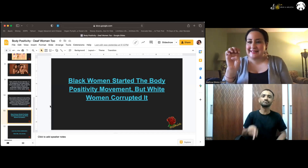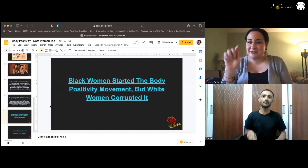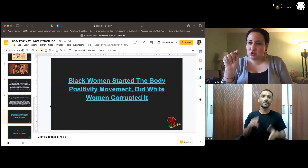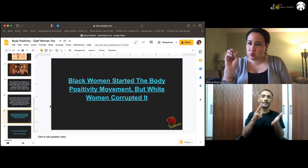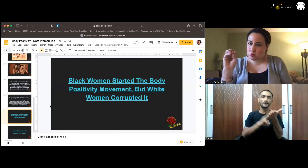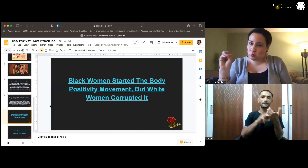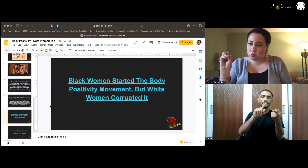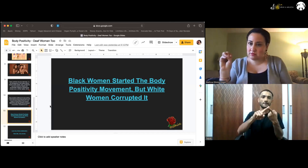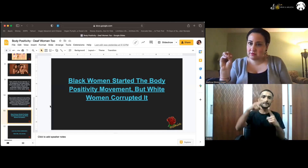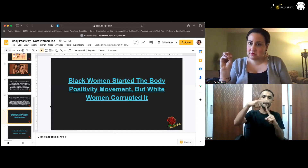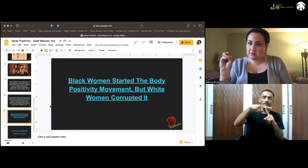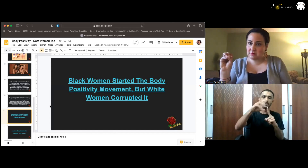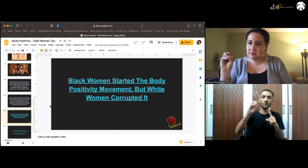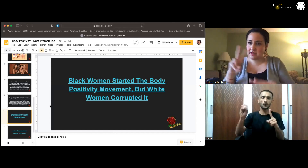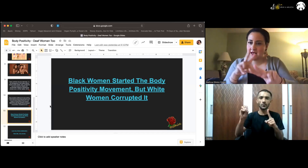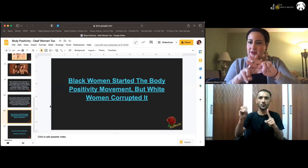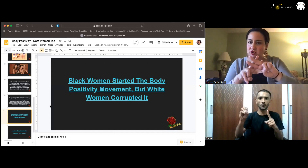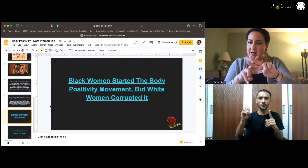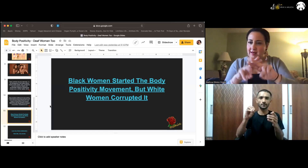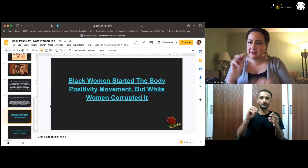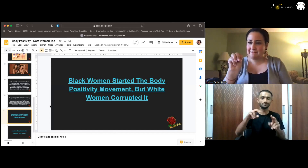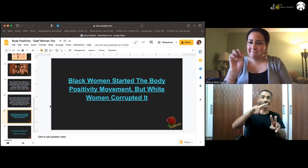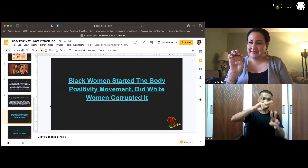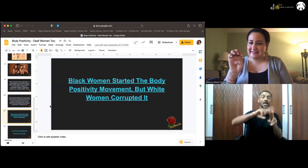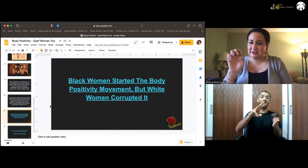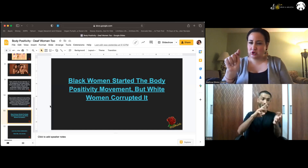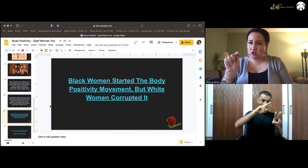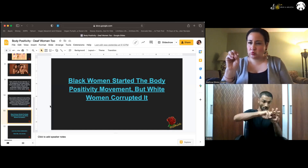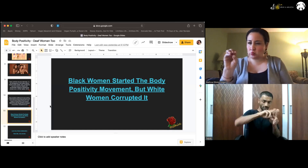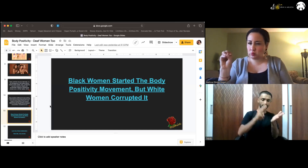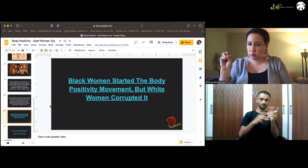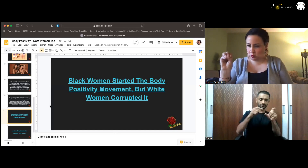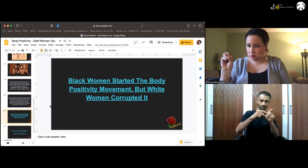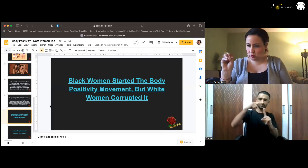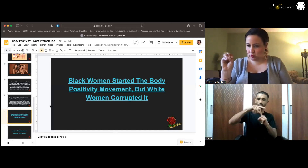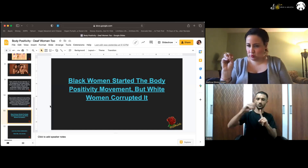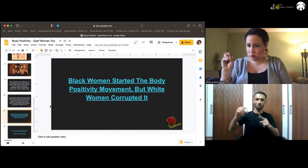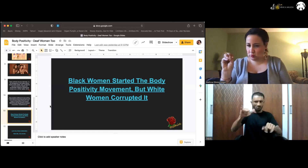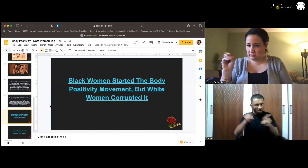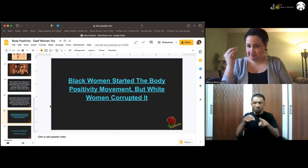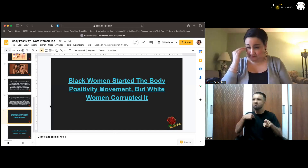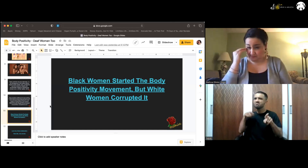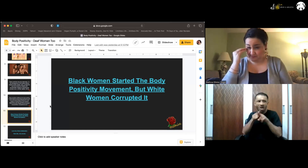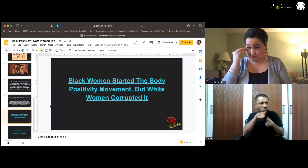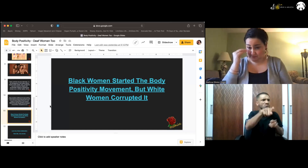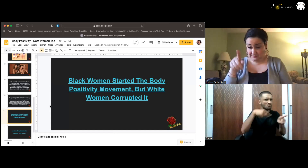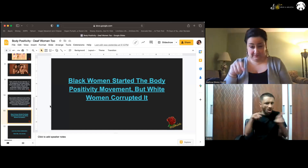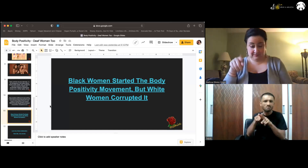So basically, women of color are the people who started body positivity. So hashtag me too, if